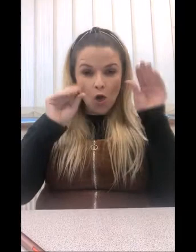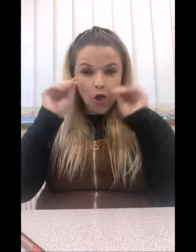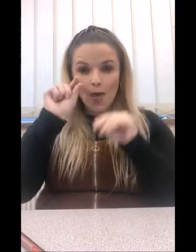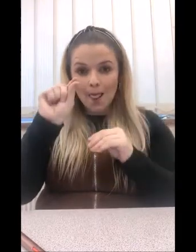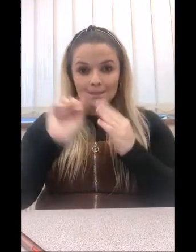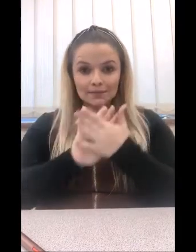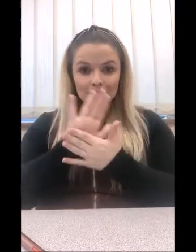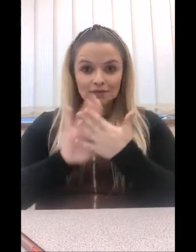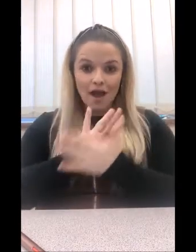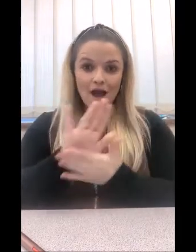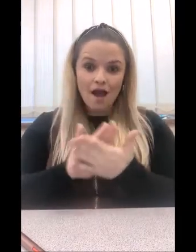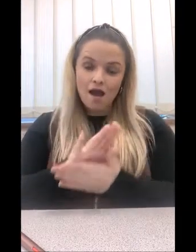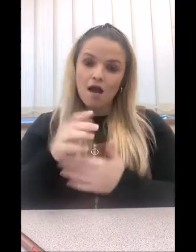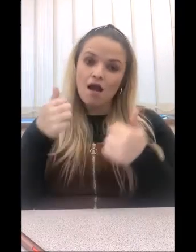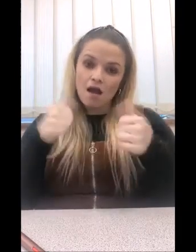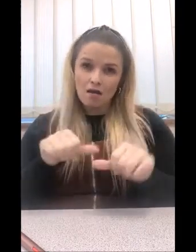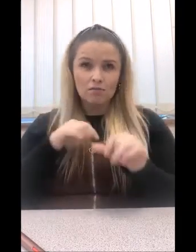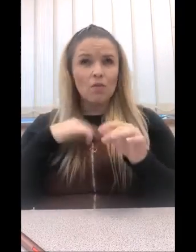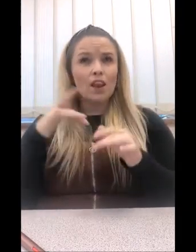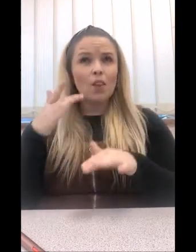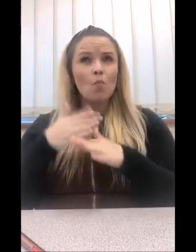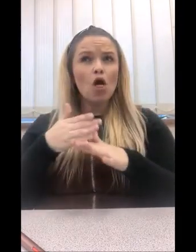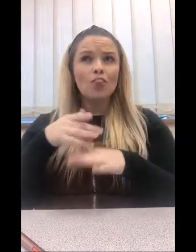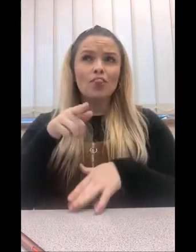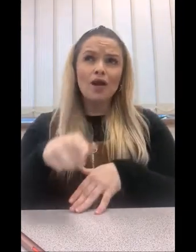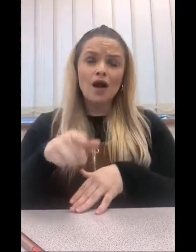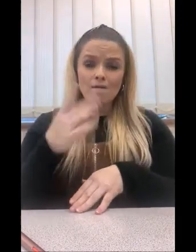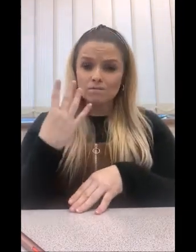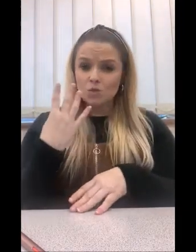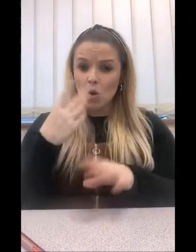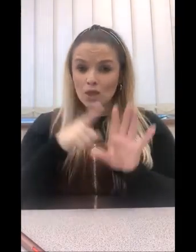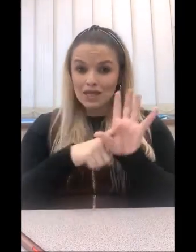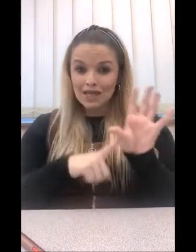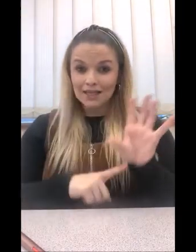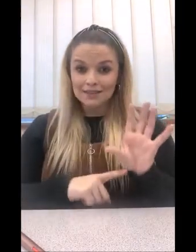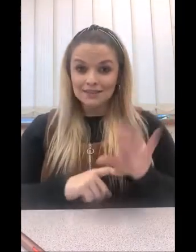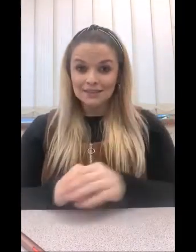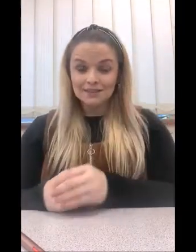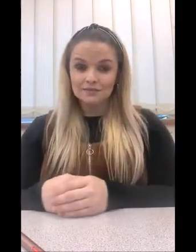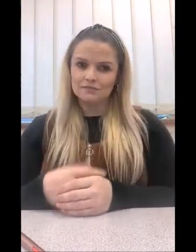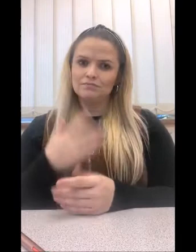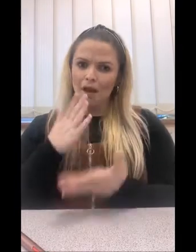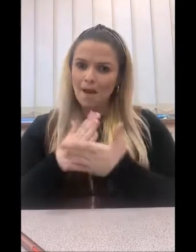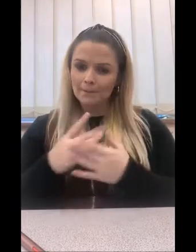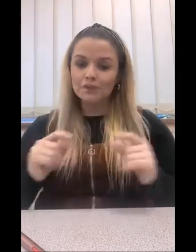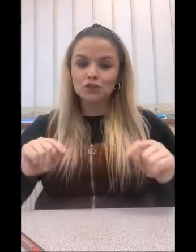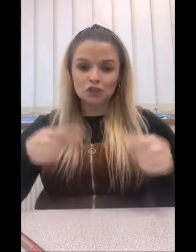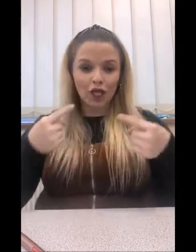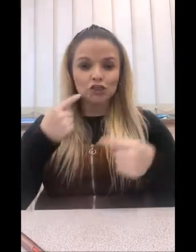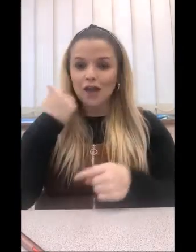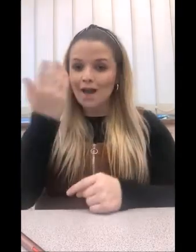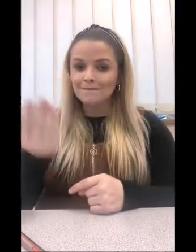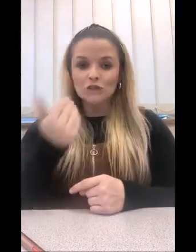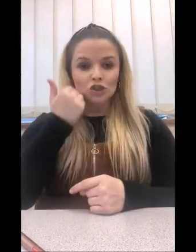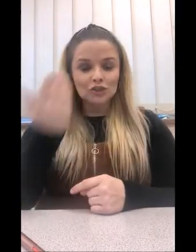that my old boss used some sign language. I worked there for 4